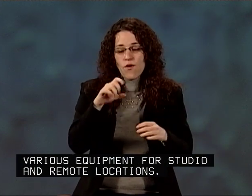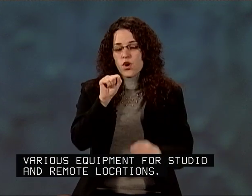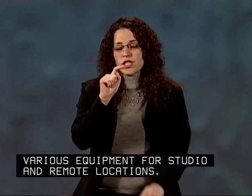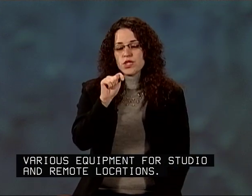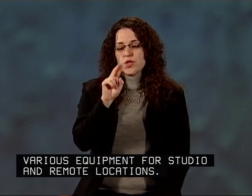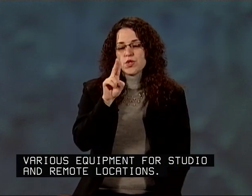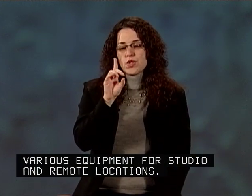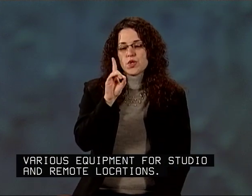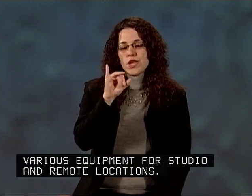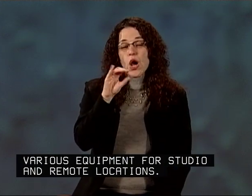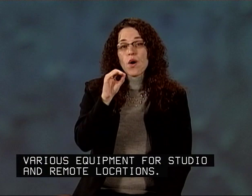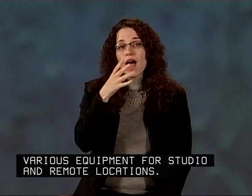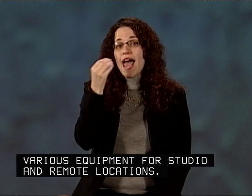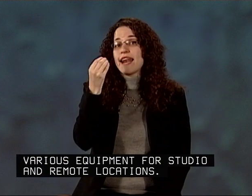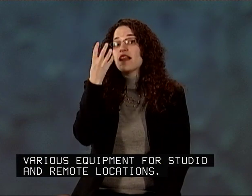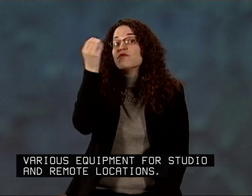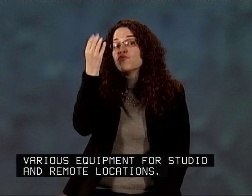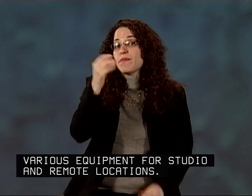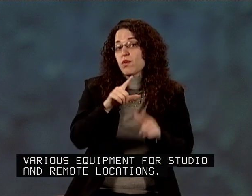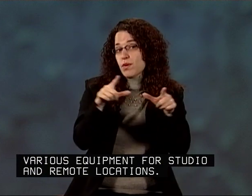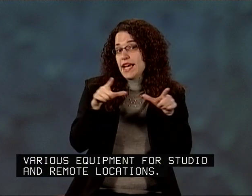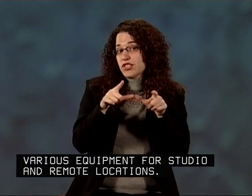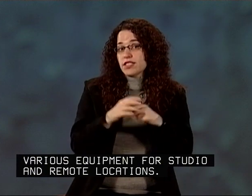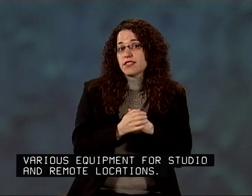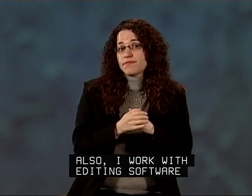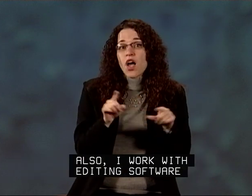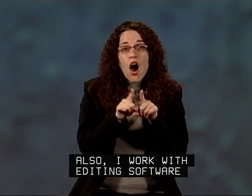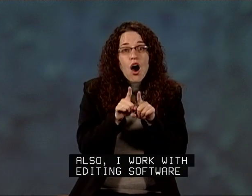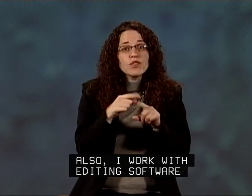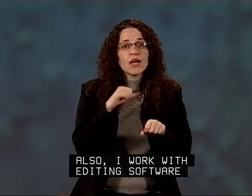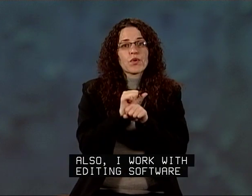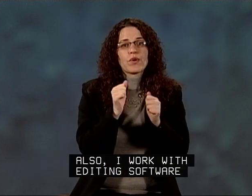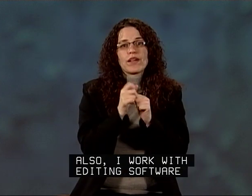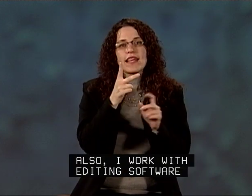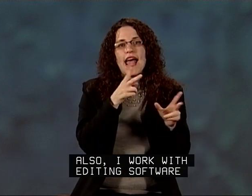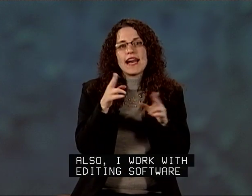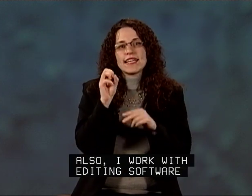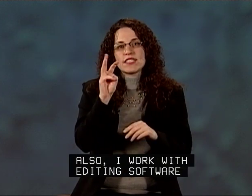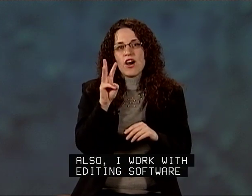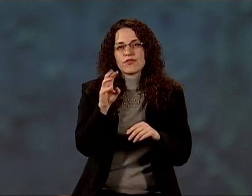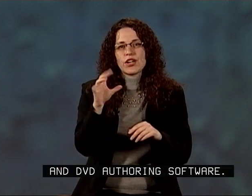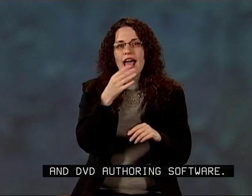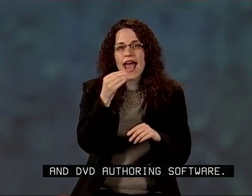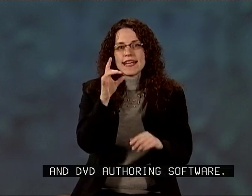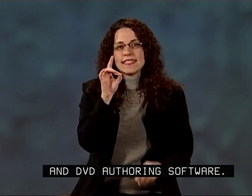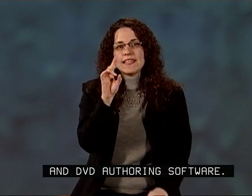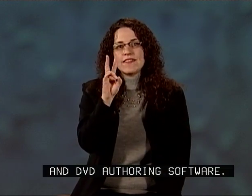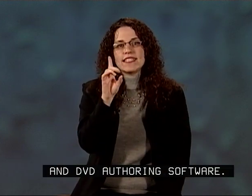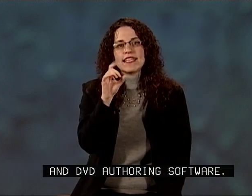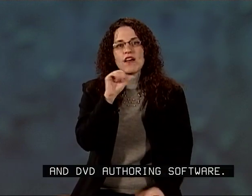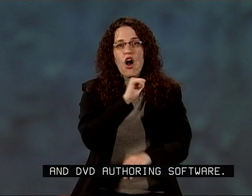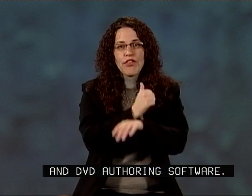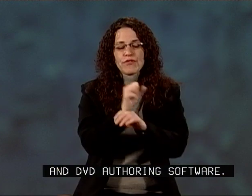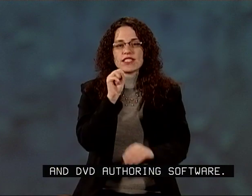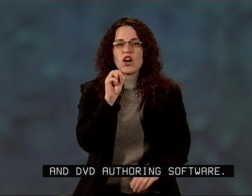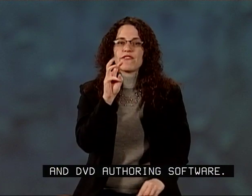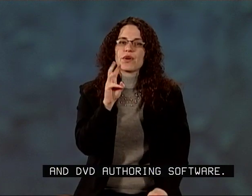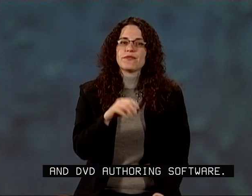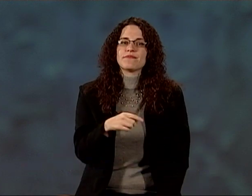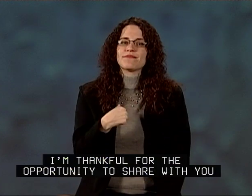for studio and remote locations. Also, I work with editing software and DVD authoring software.